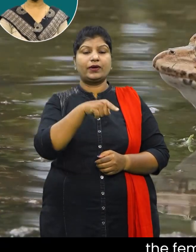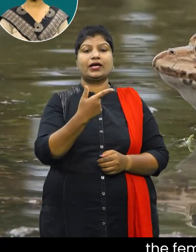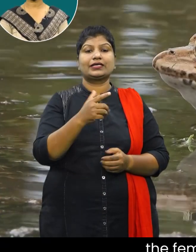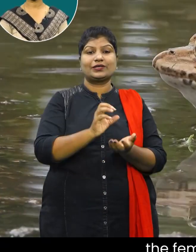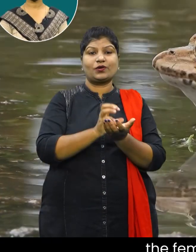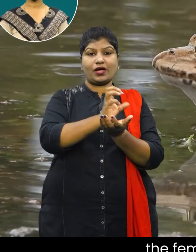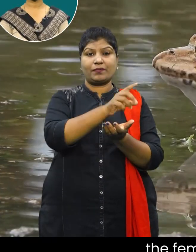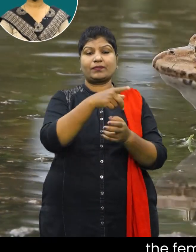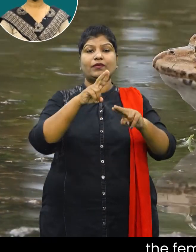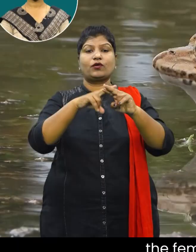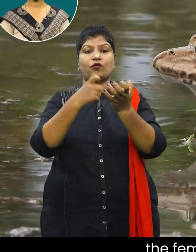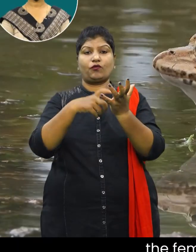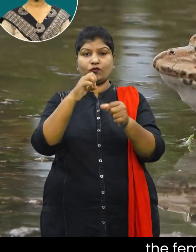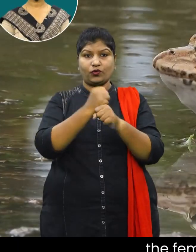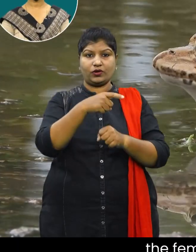of eggs.